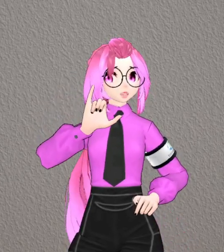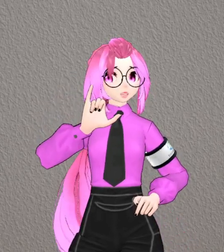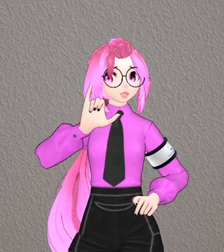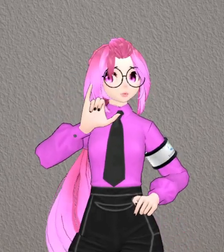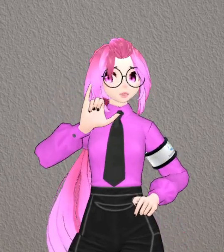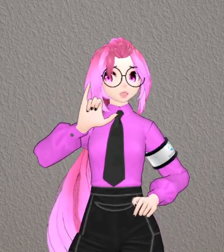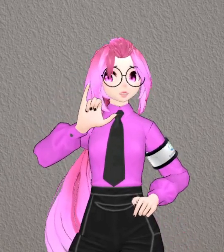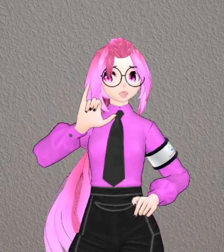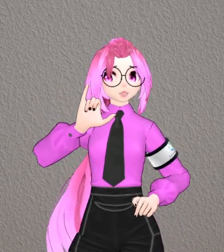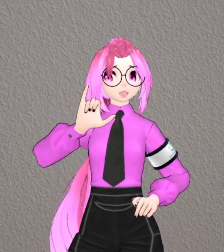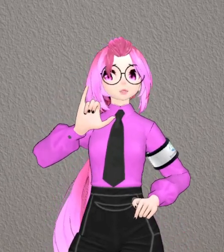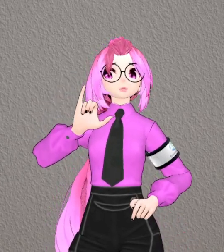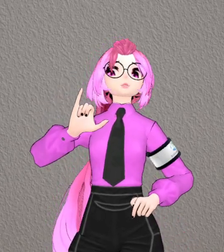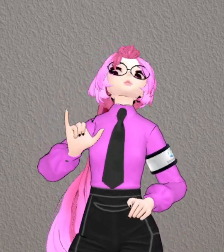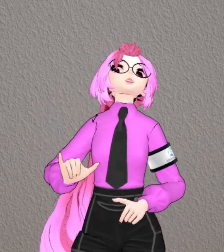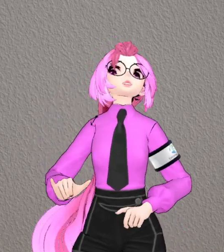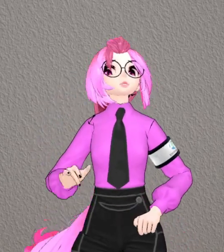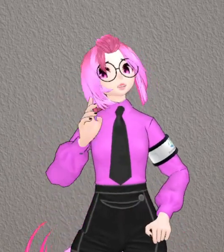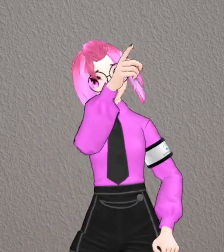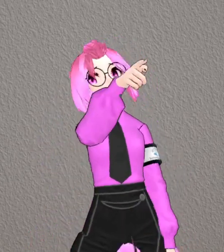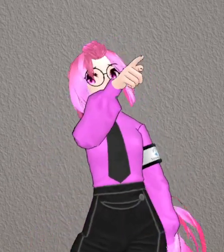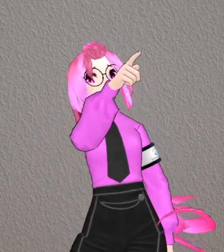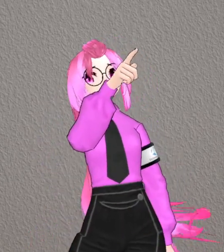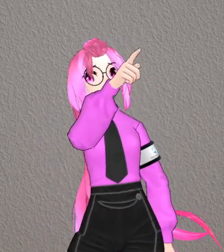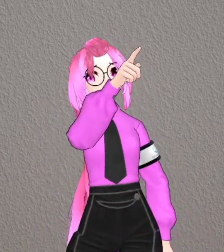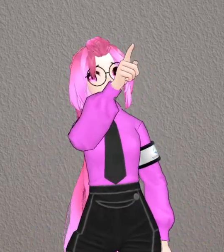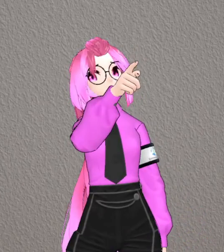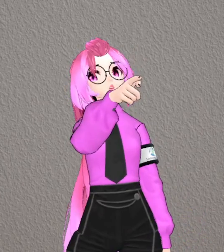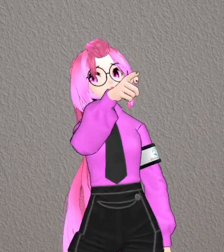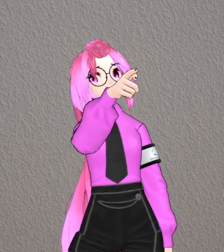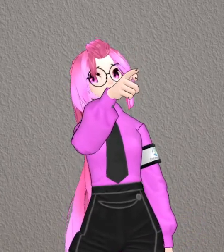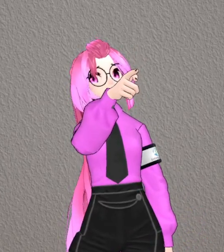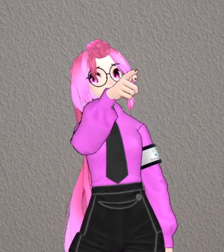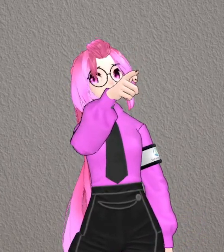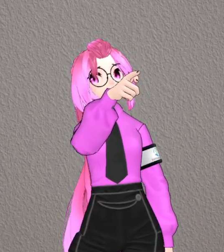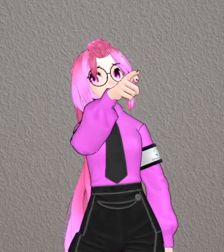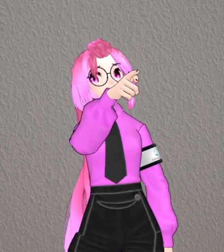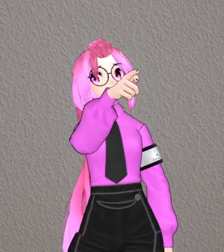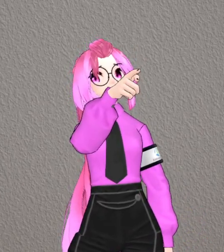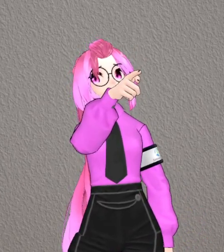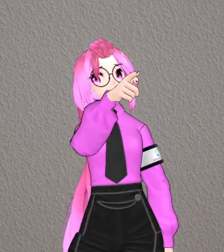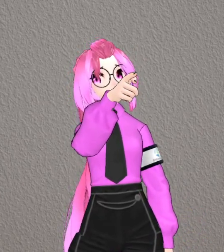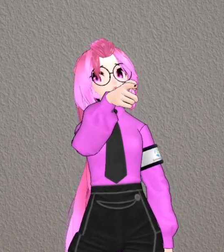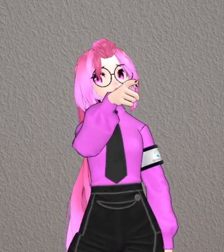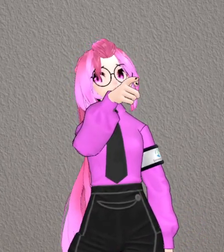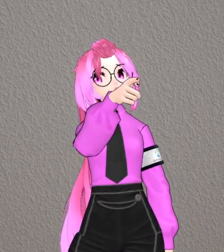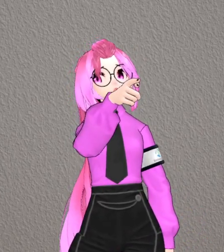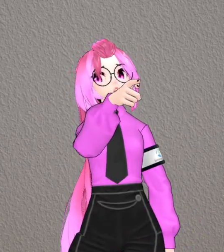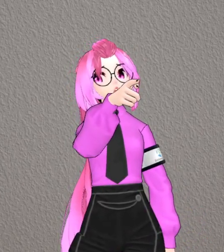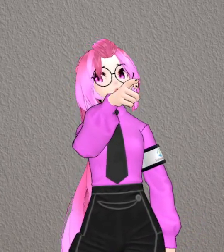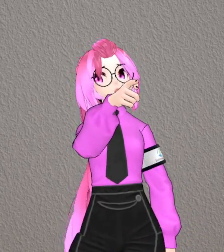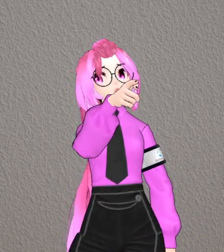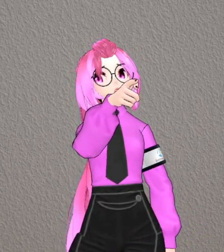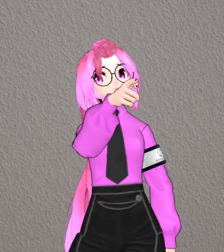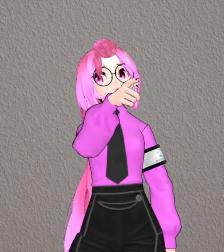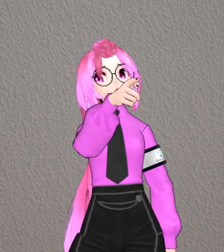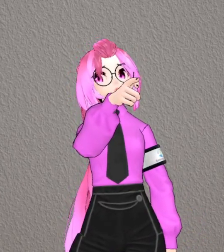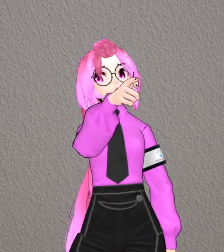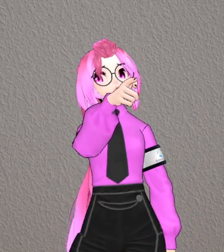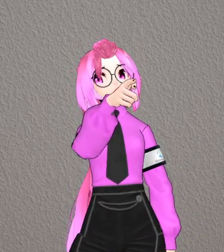Pay somebody. Shade, do you know how to sign pay? How do you sign pay? You